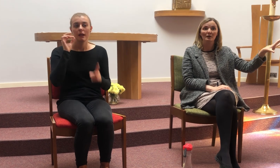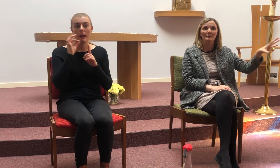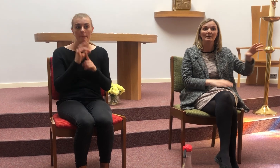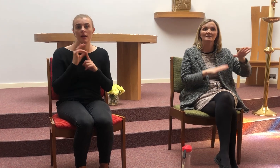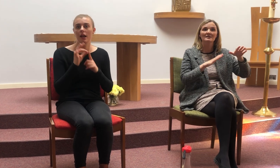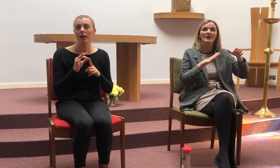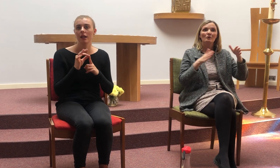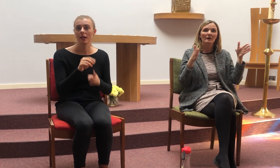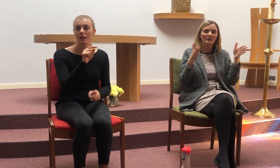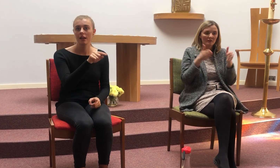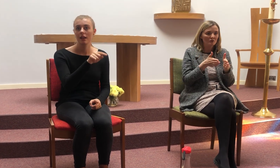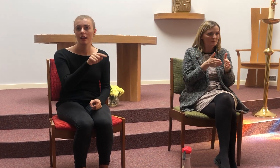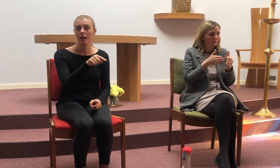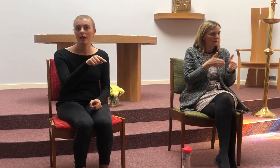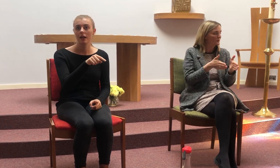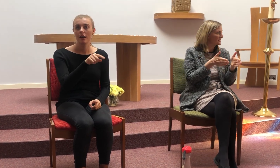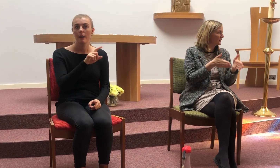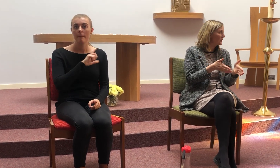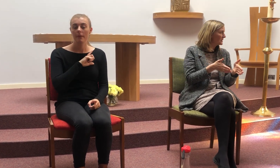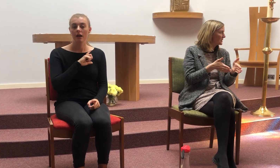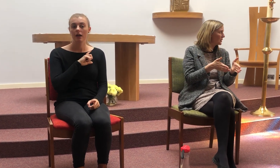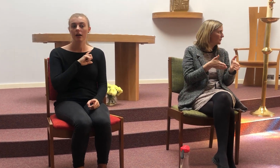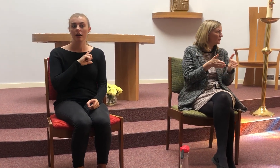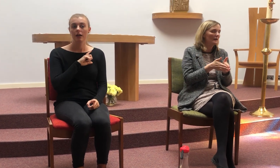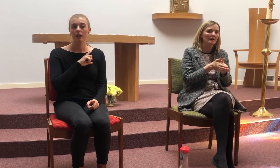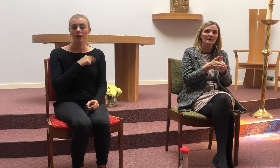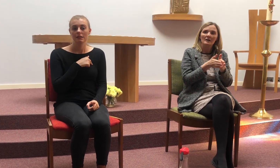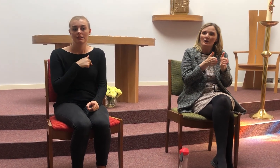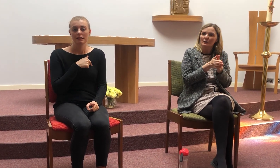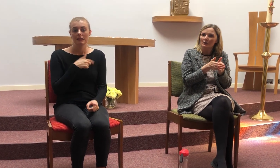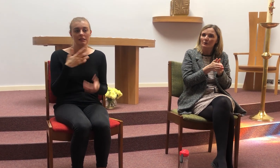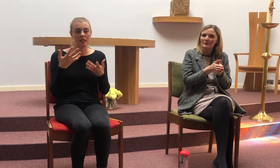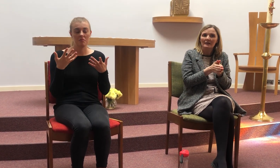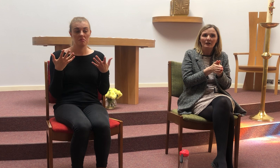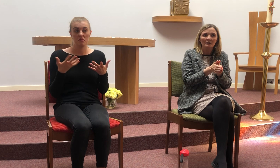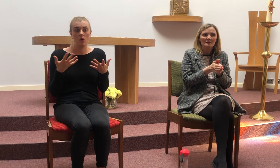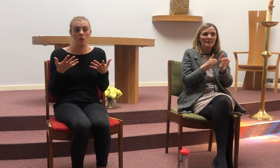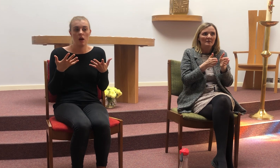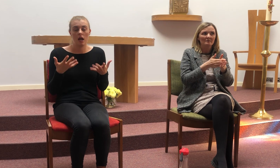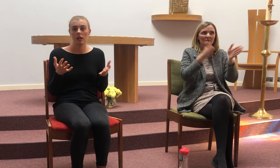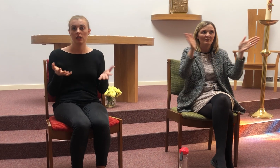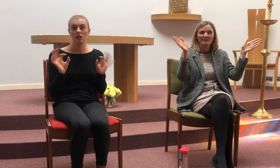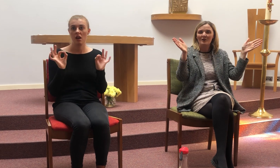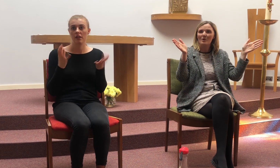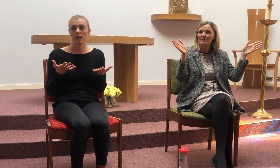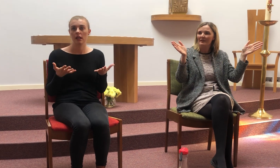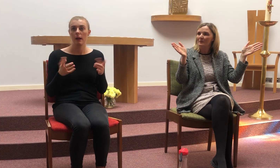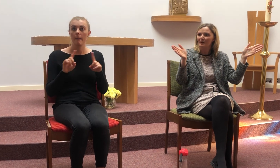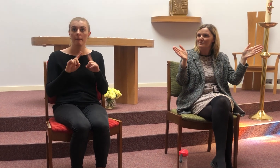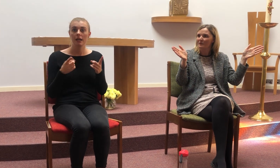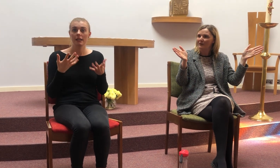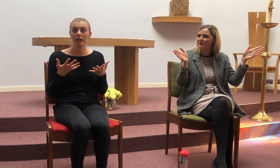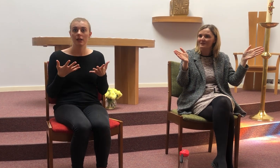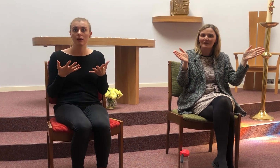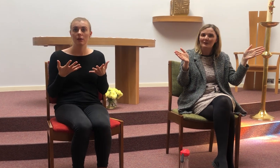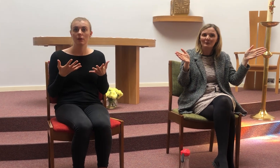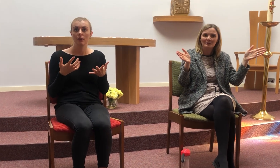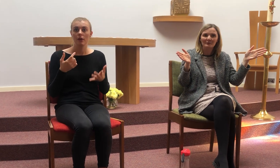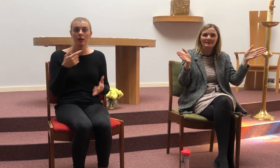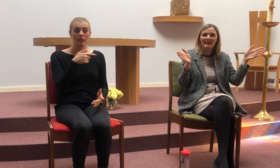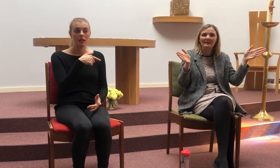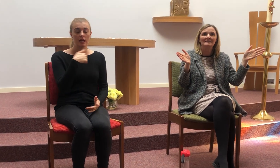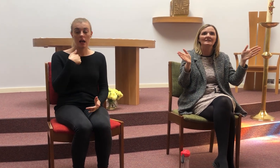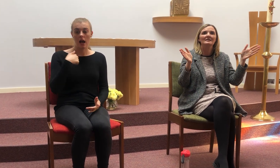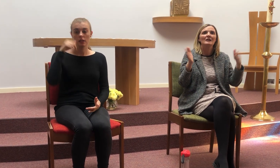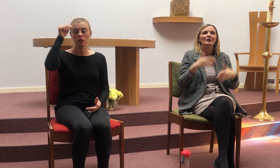that network, because rather than just being focused in Ireland and going, okay, who's here? There's a whole network of professionals available